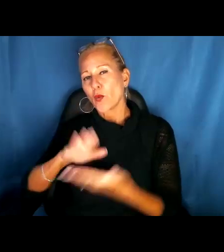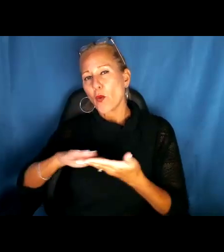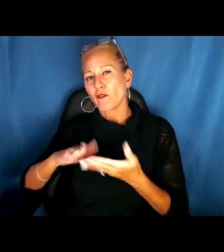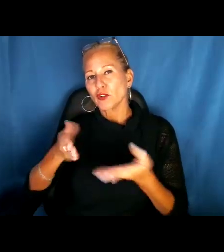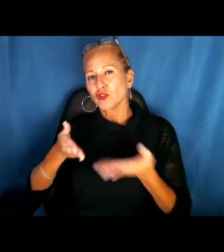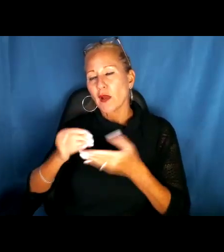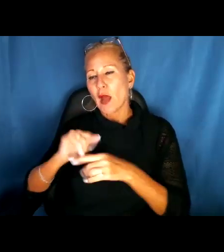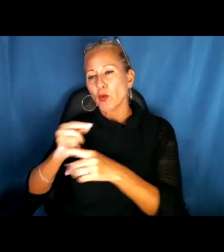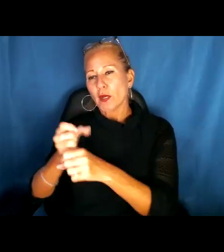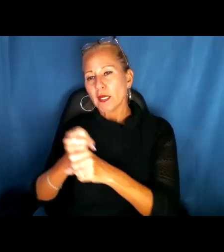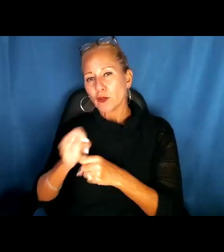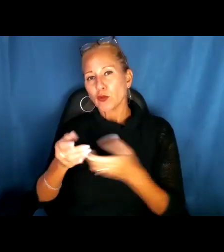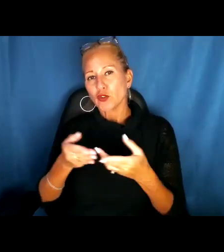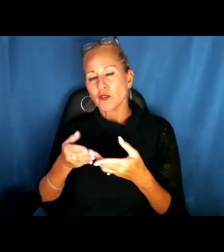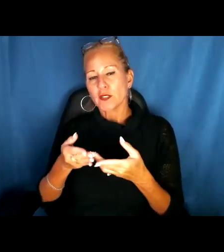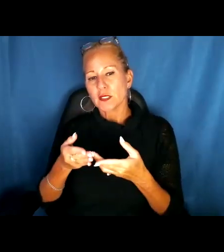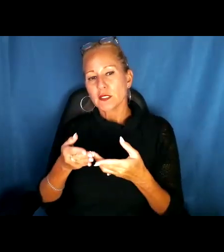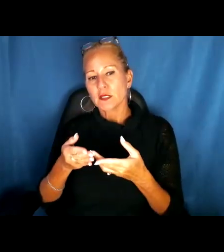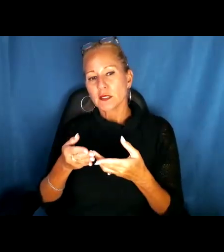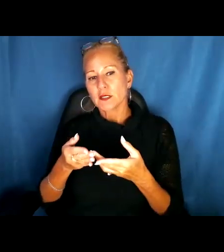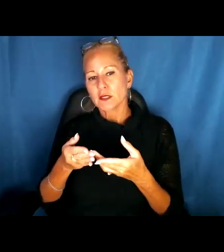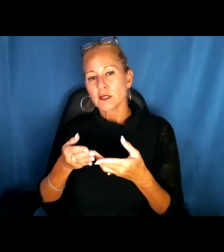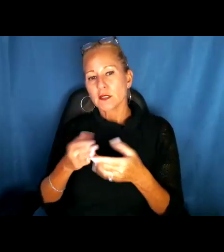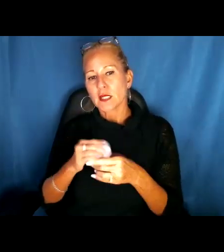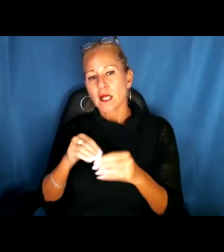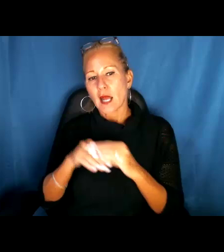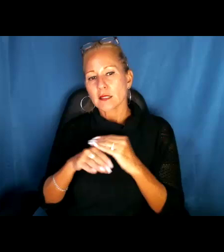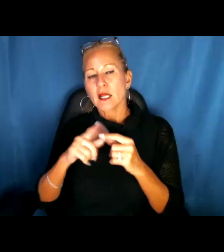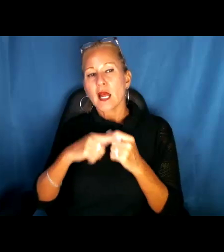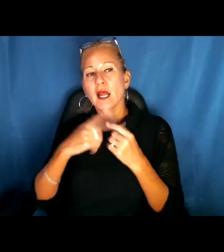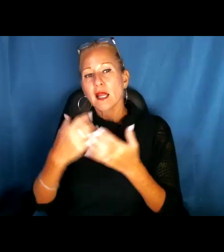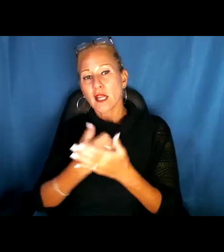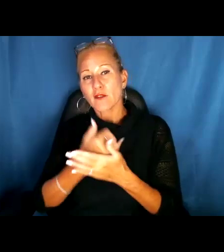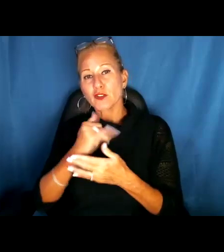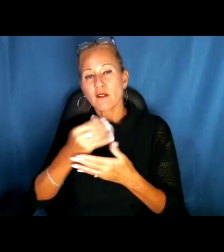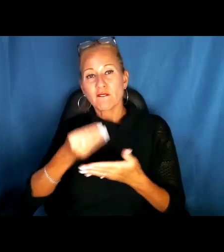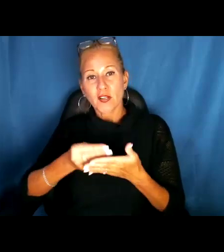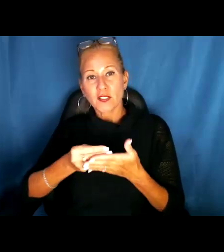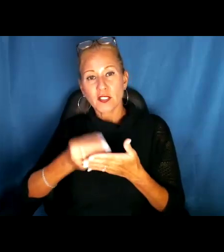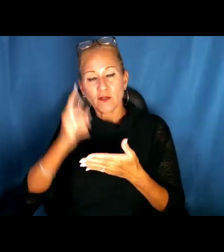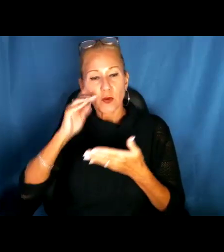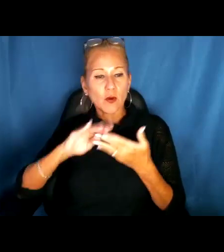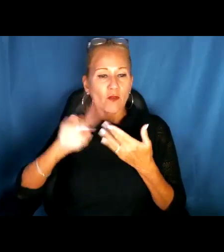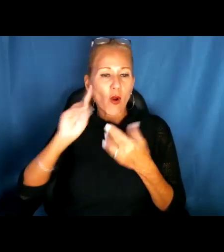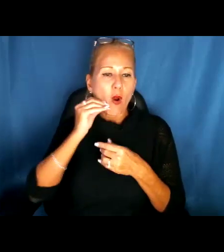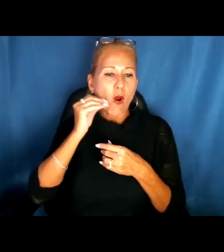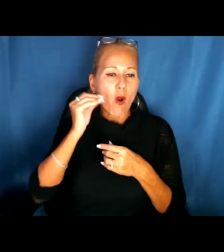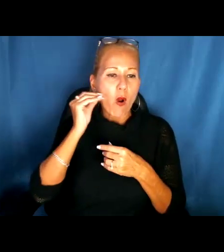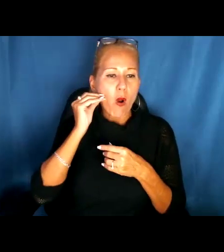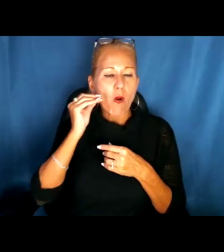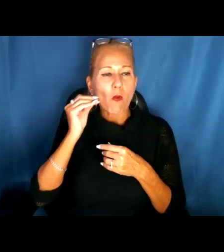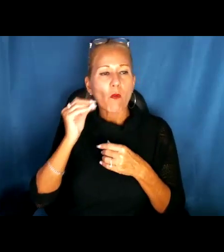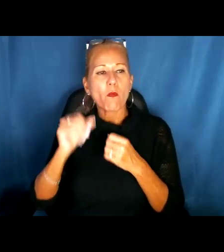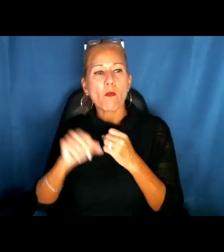how to get the services and use them. Also, how to leverage Medicaid waiver funding for home mods or etc. that might